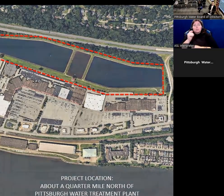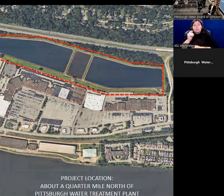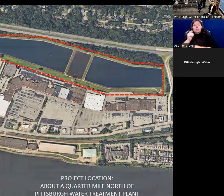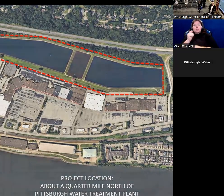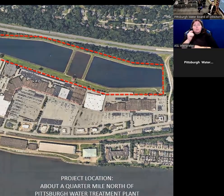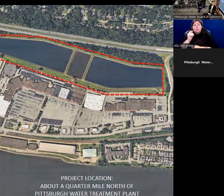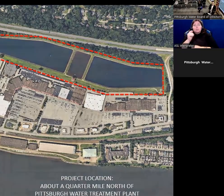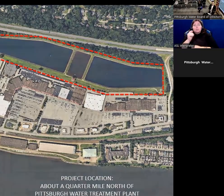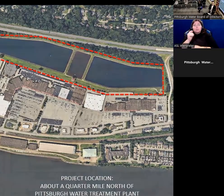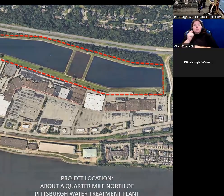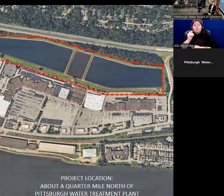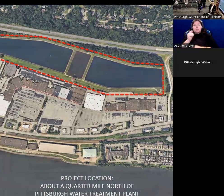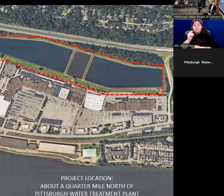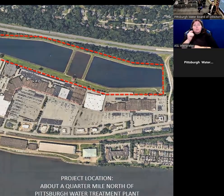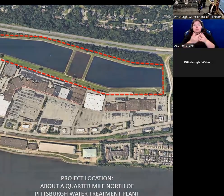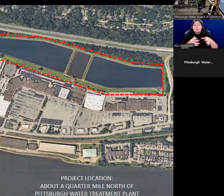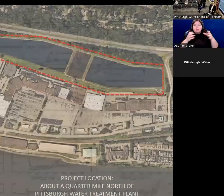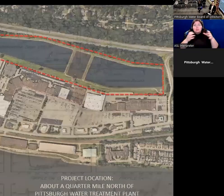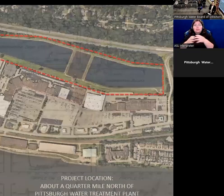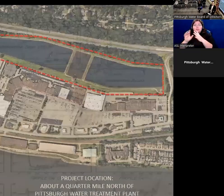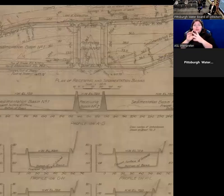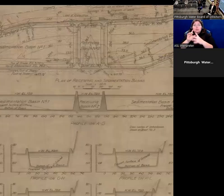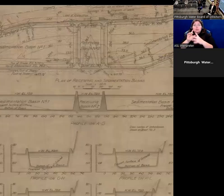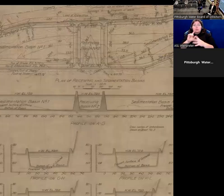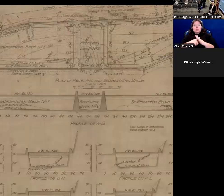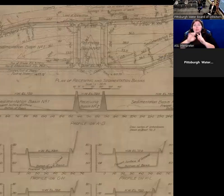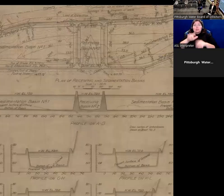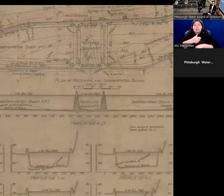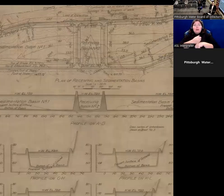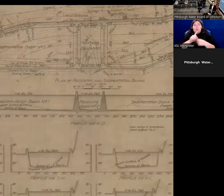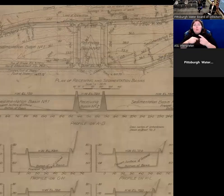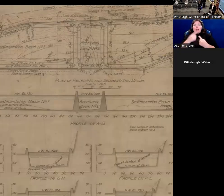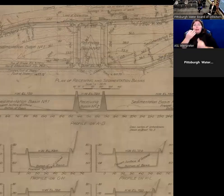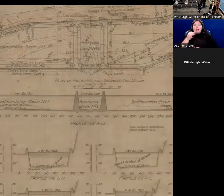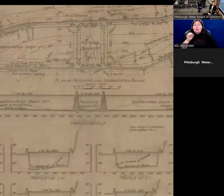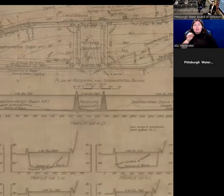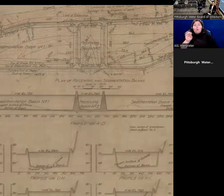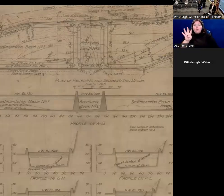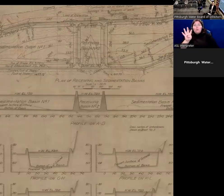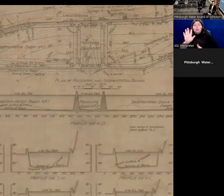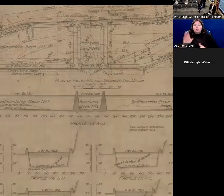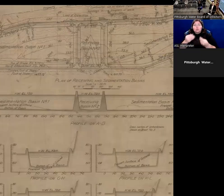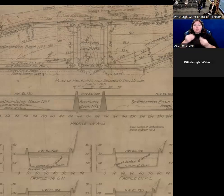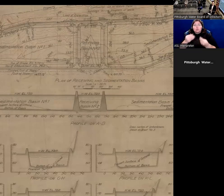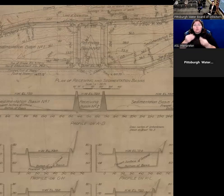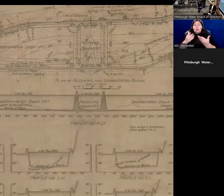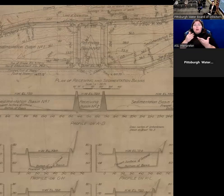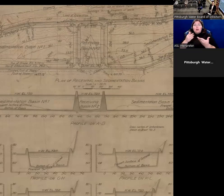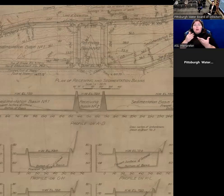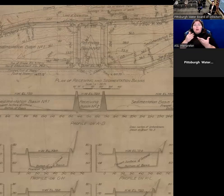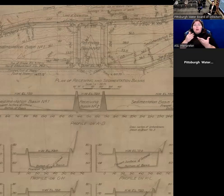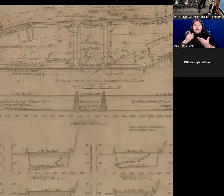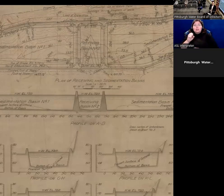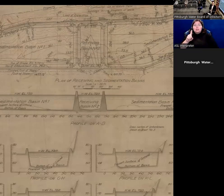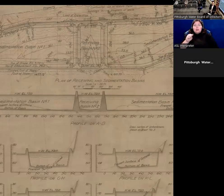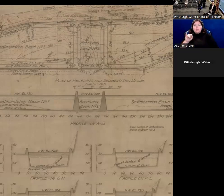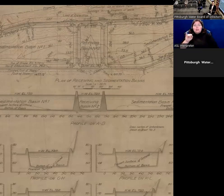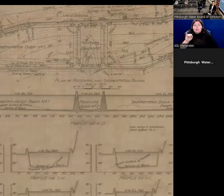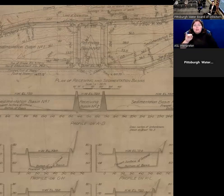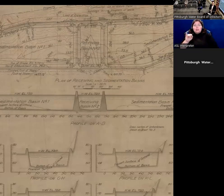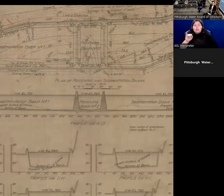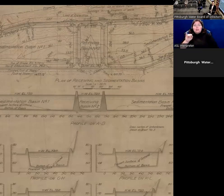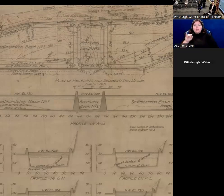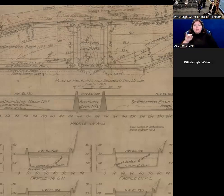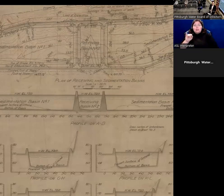So just some background on these basins. They were constructed originally in 1904 to provide sedimentation for the raw water prior to slow sand